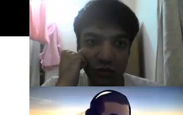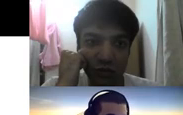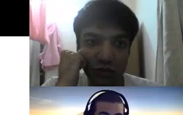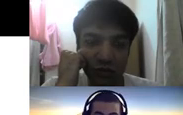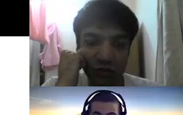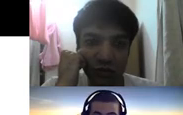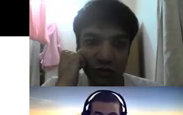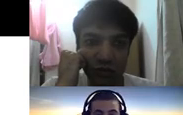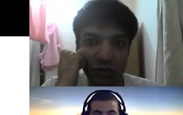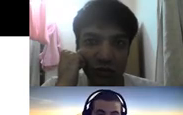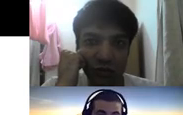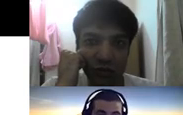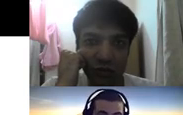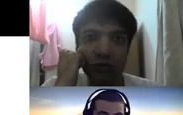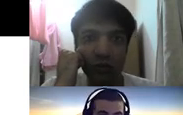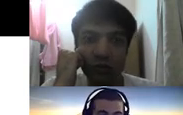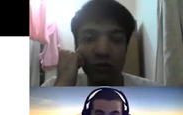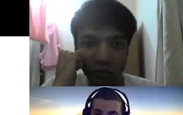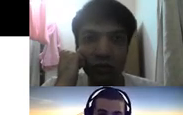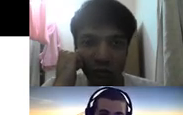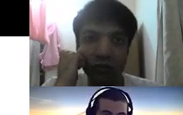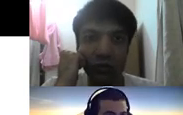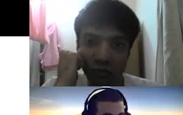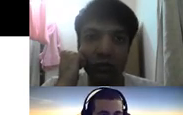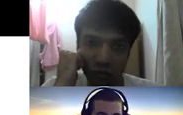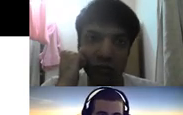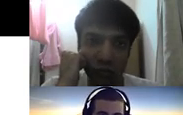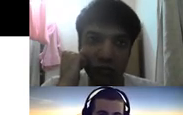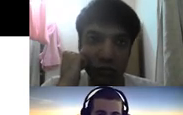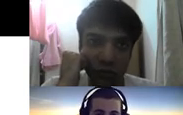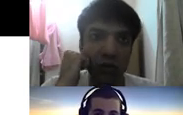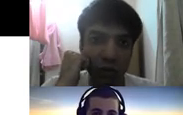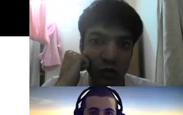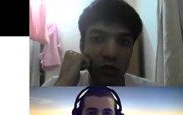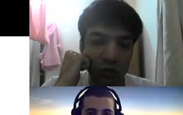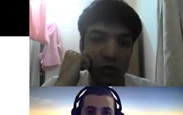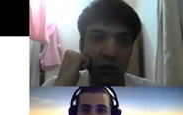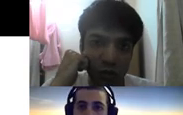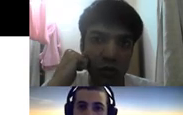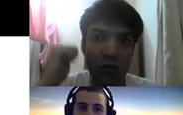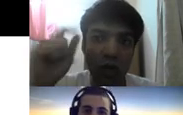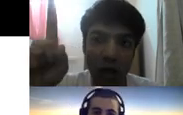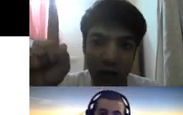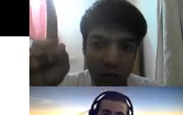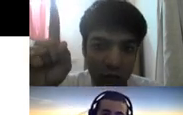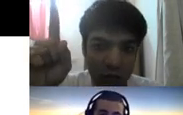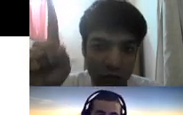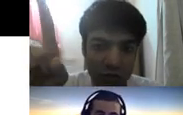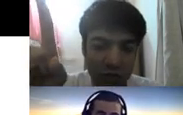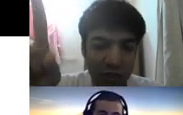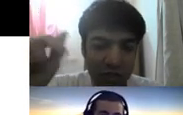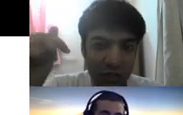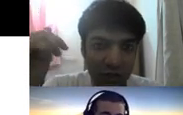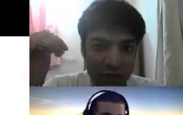have a model catch you like after a single frame or 2 frames, that's quite better. And I had one